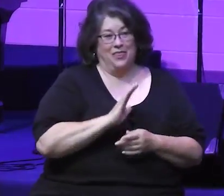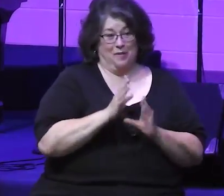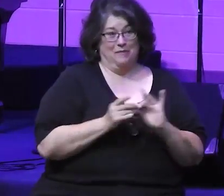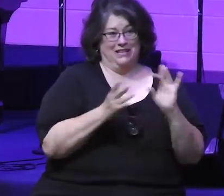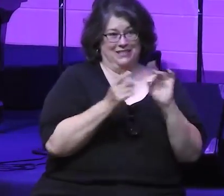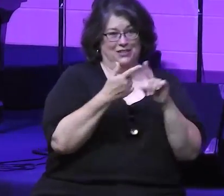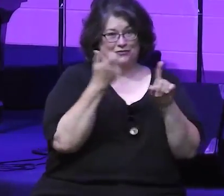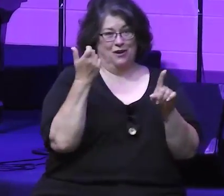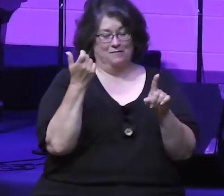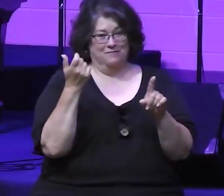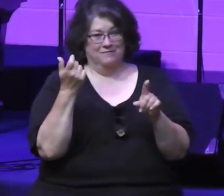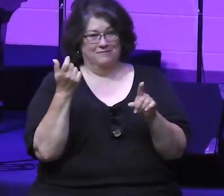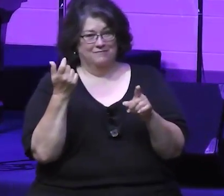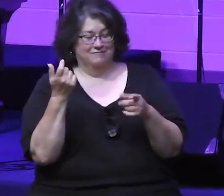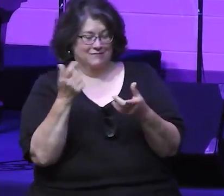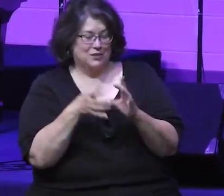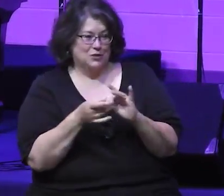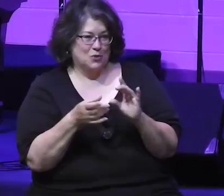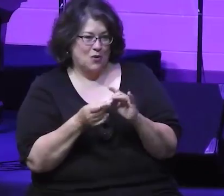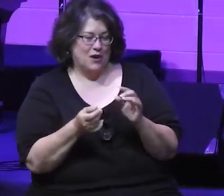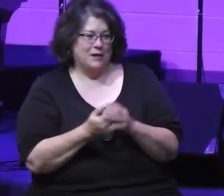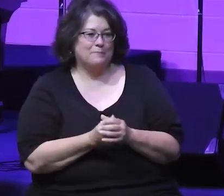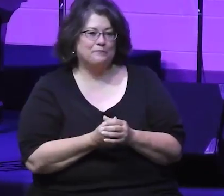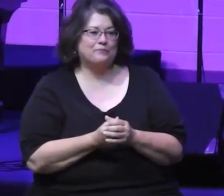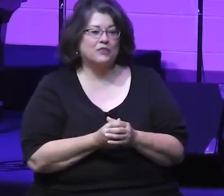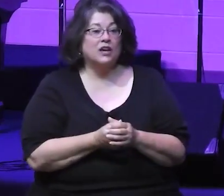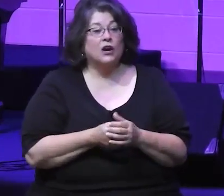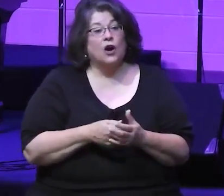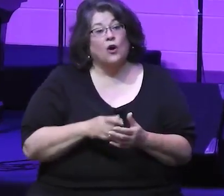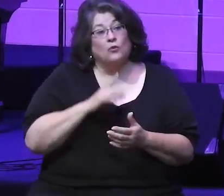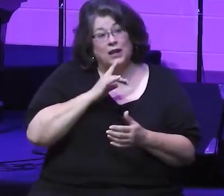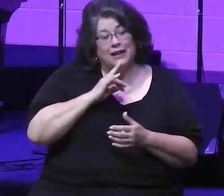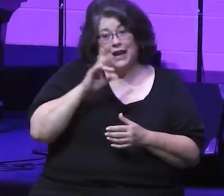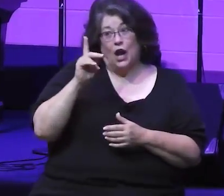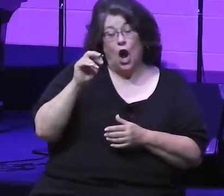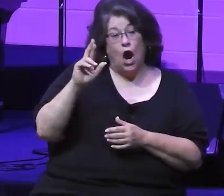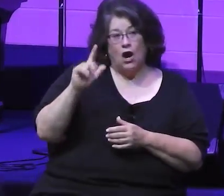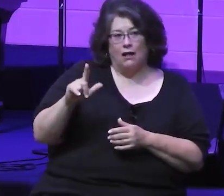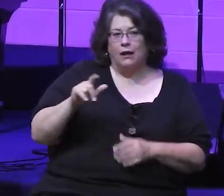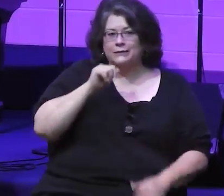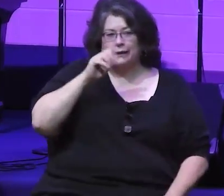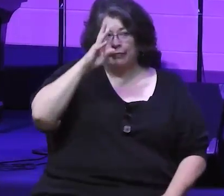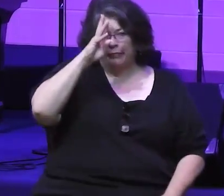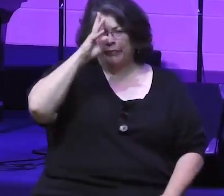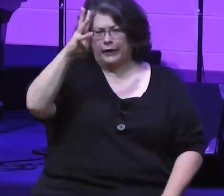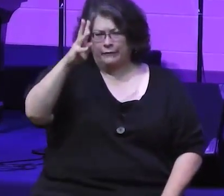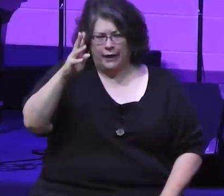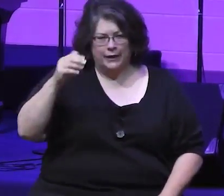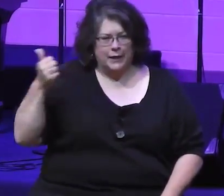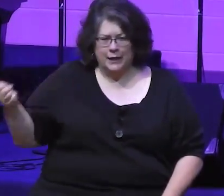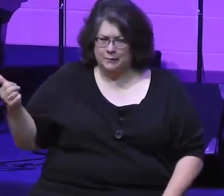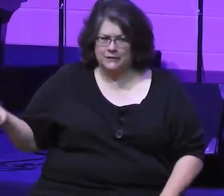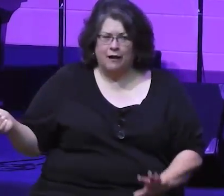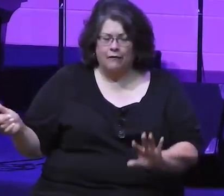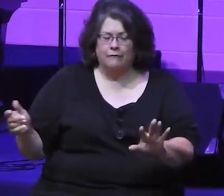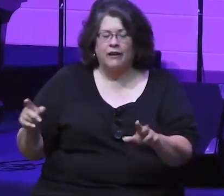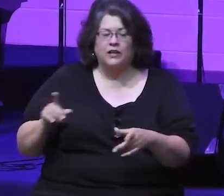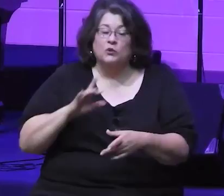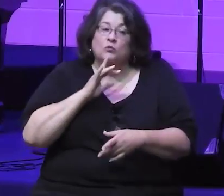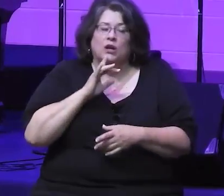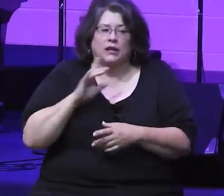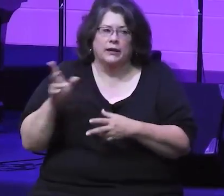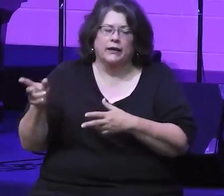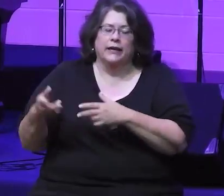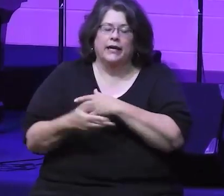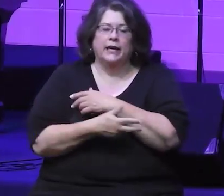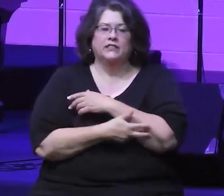that means that your pastor is officially stealing and quoting other people in his own name. He actually